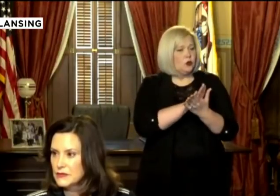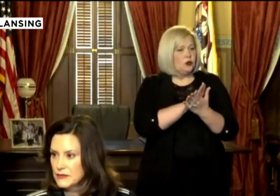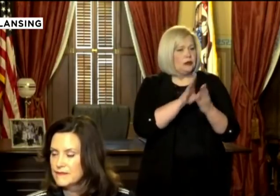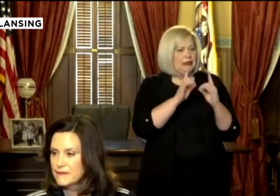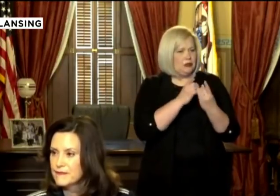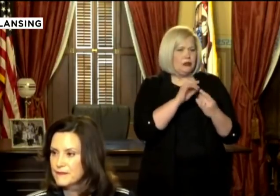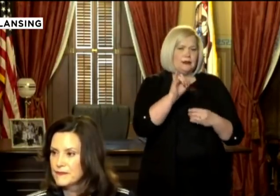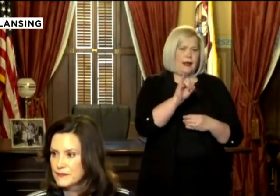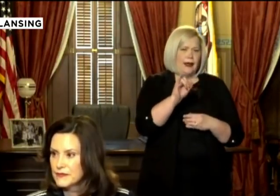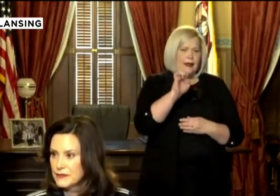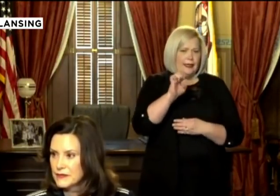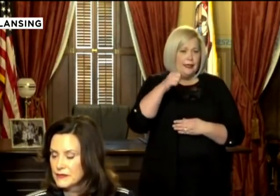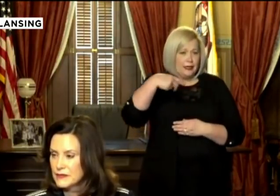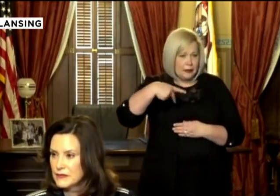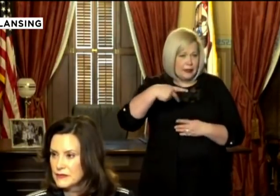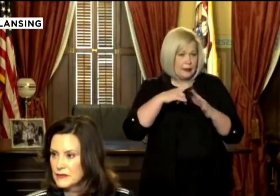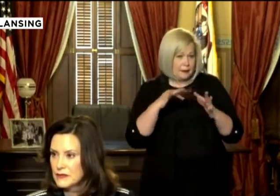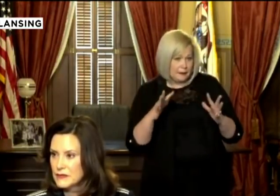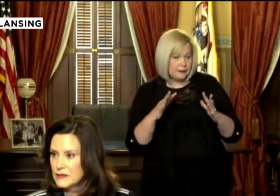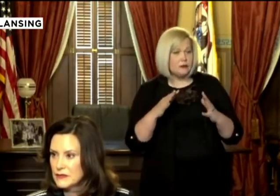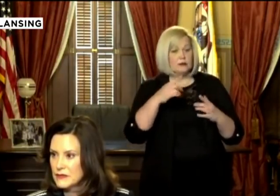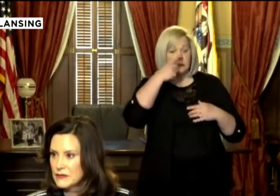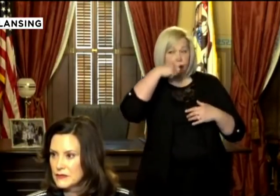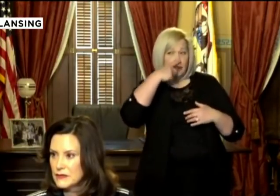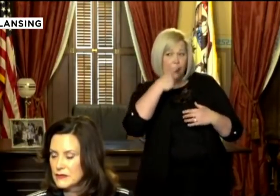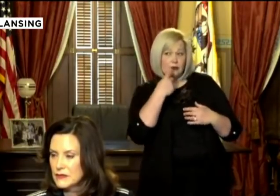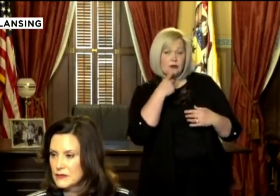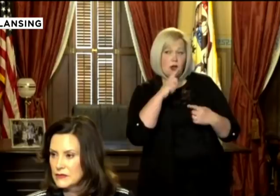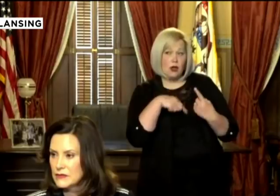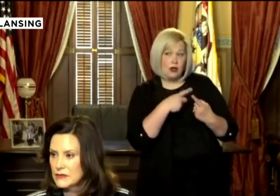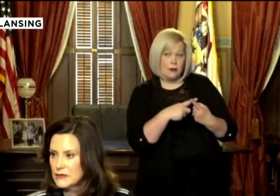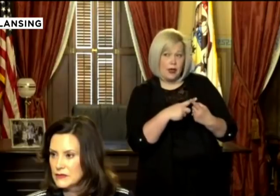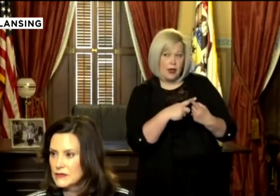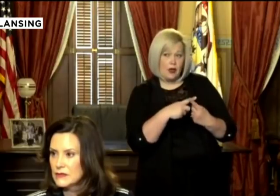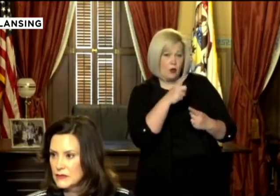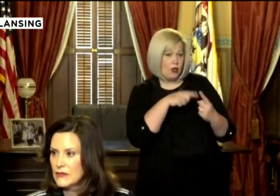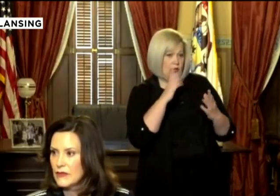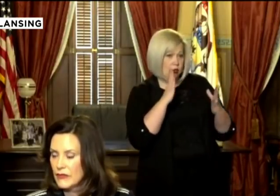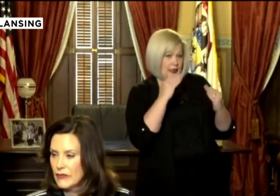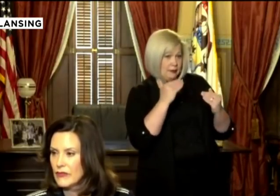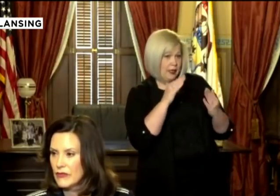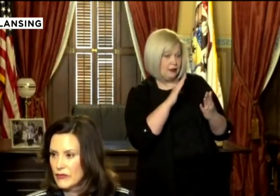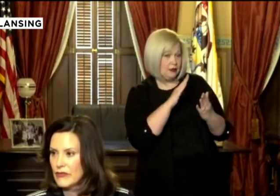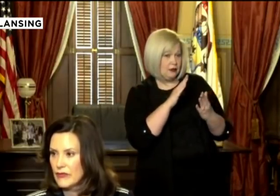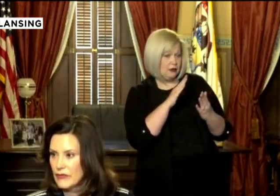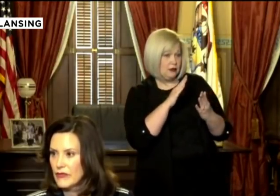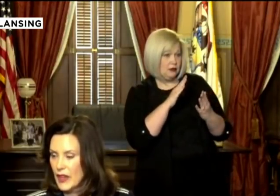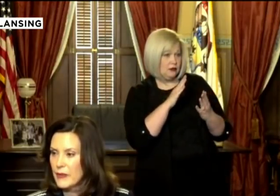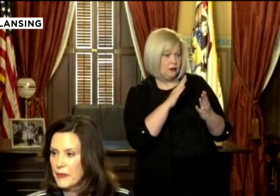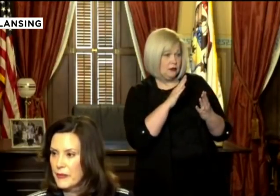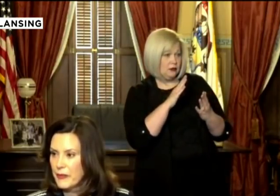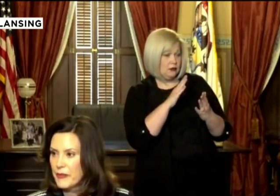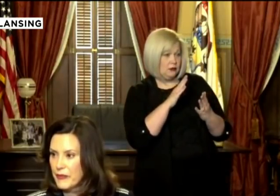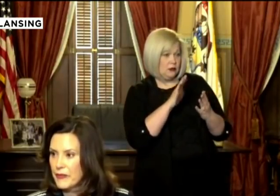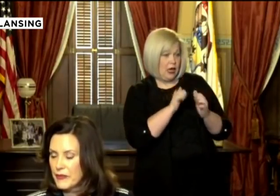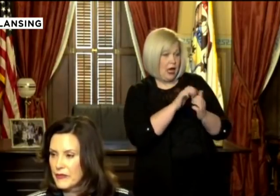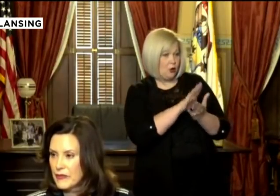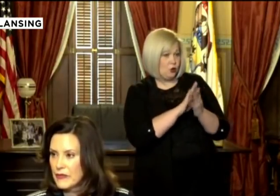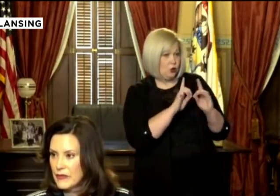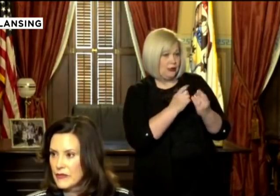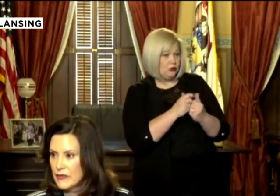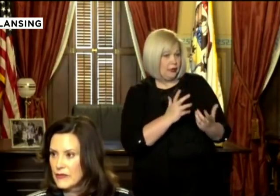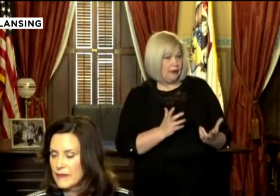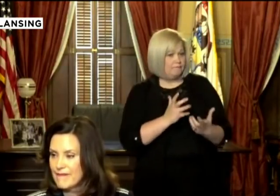schools, IEPs, et cetera. Can you talk a little bit about what you expect of districts to work with